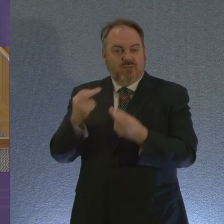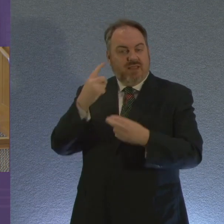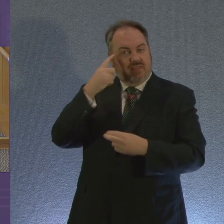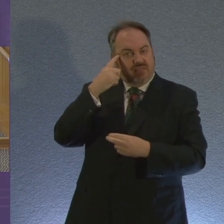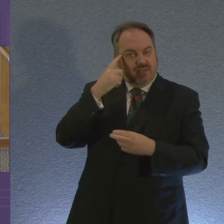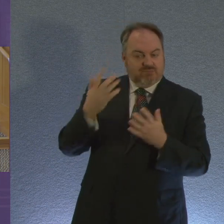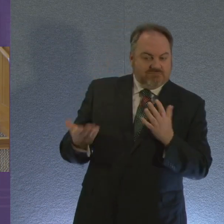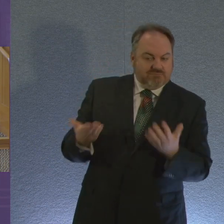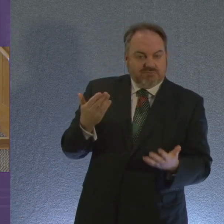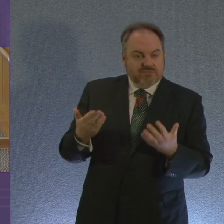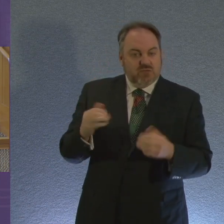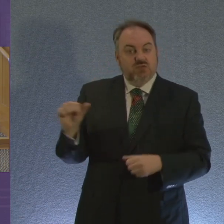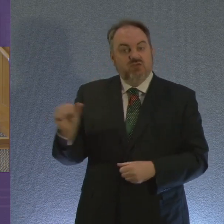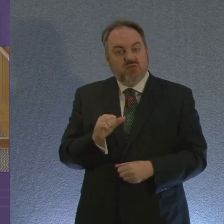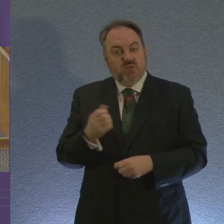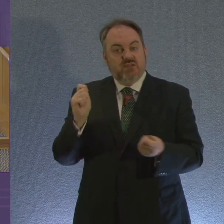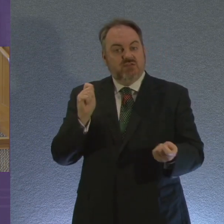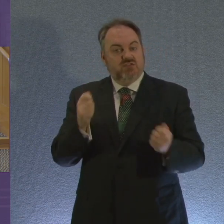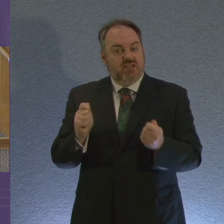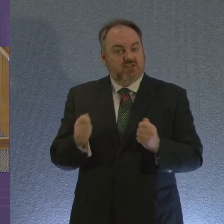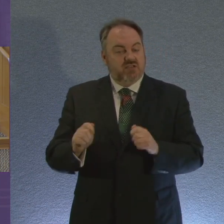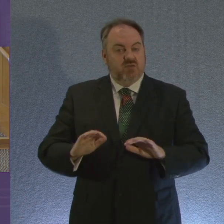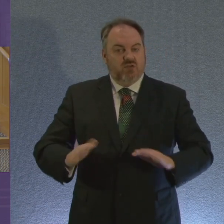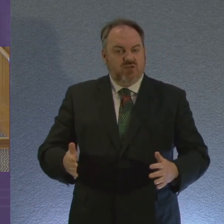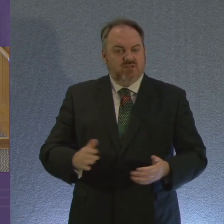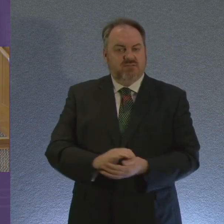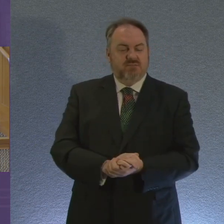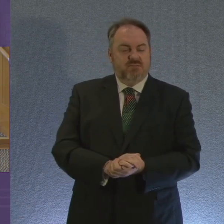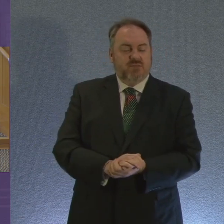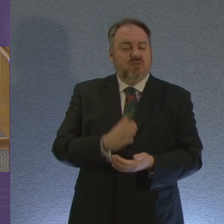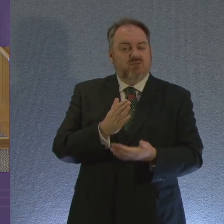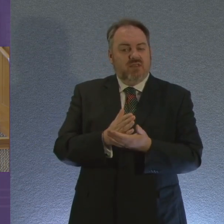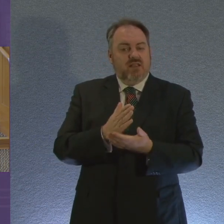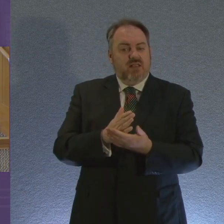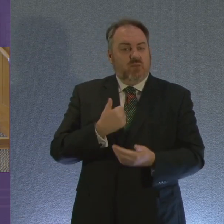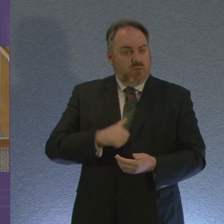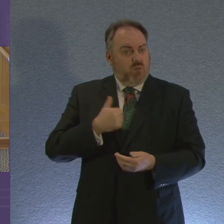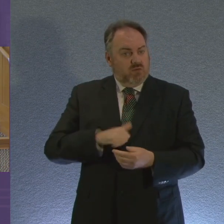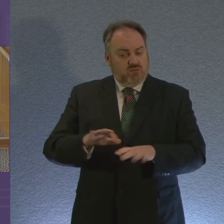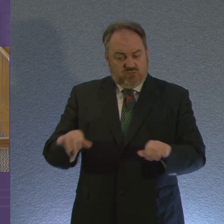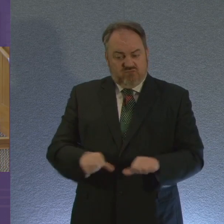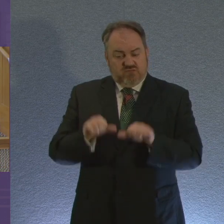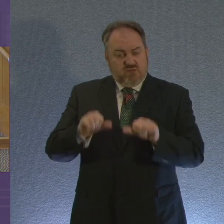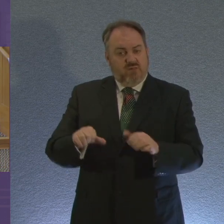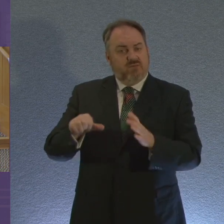I commit myself and my party to take part constructively in those talks. We want to solve